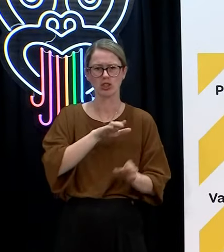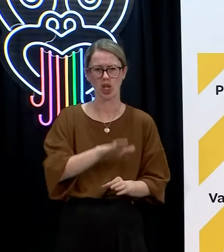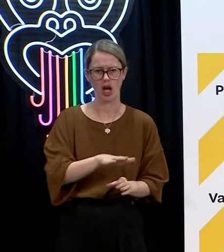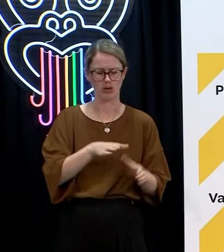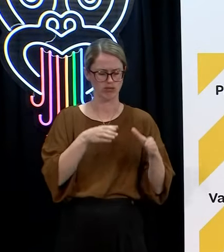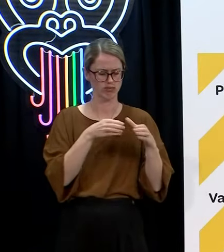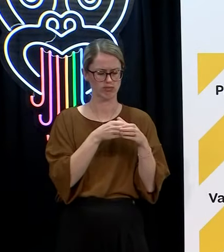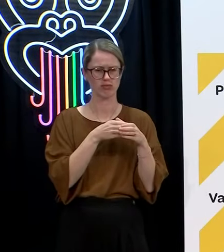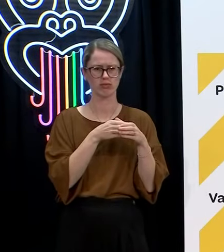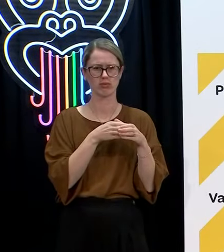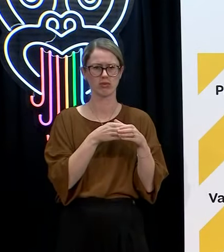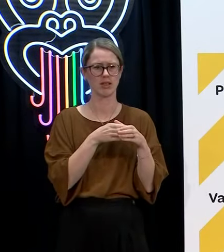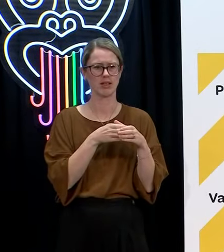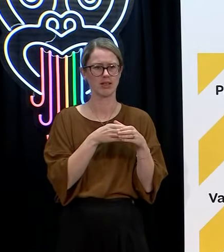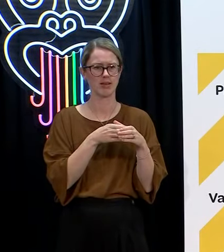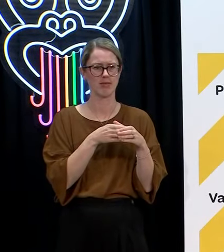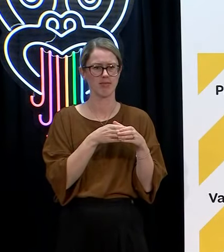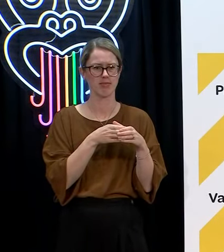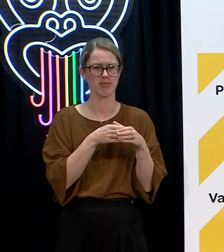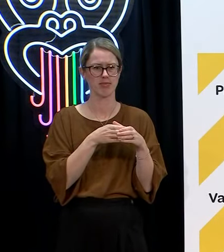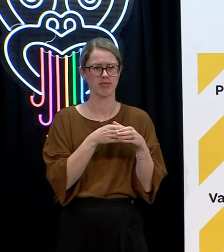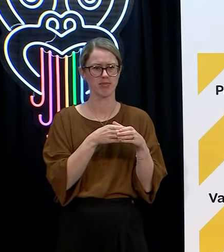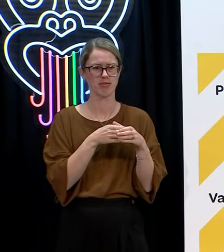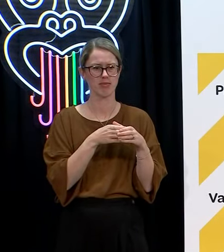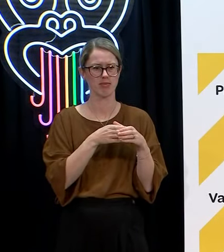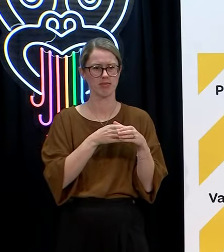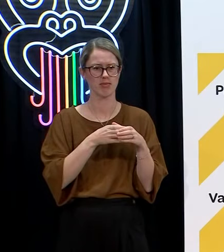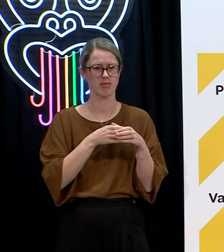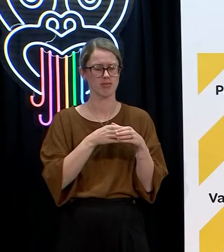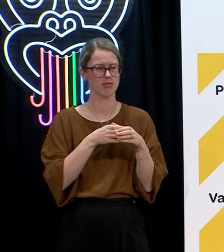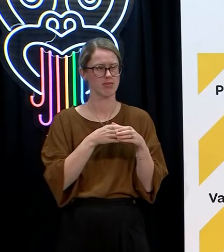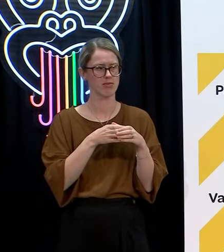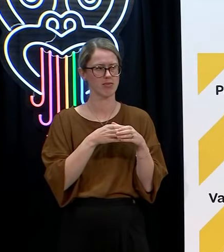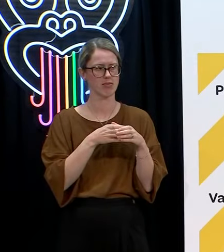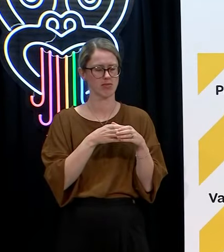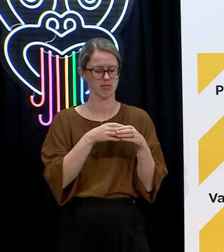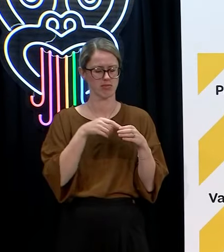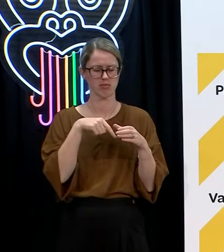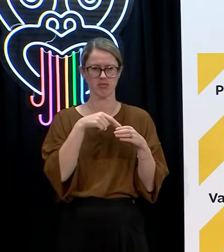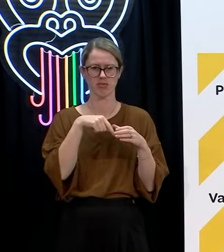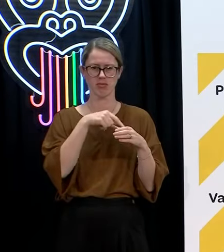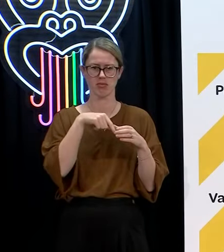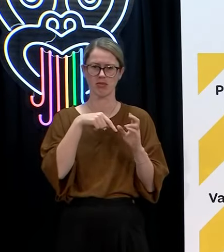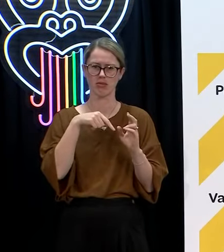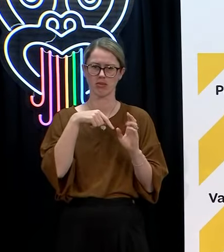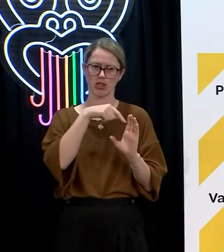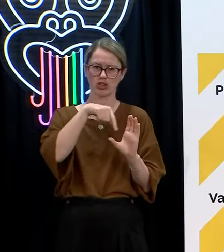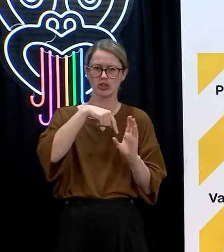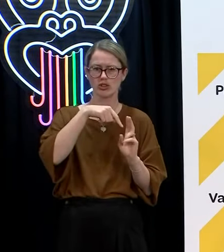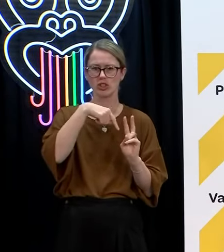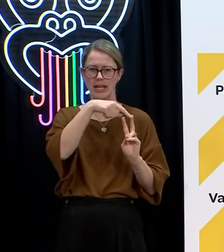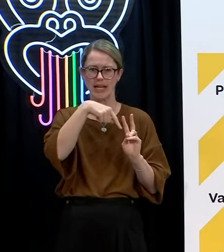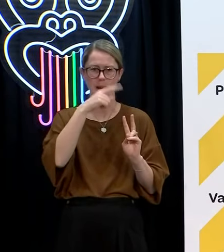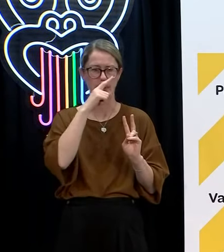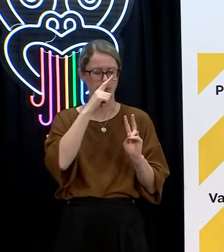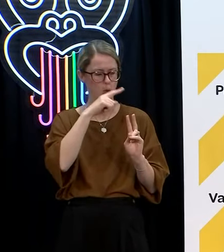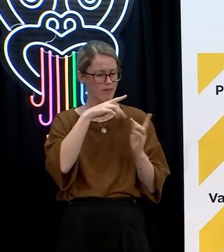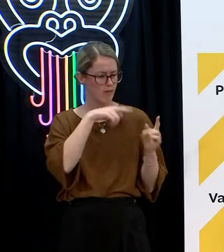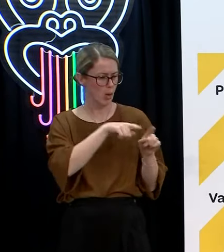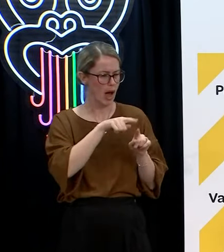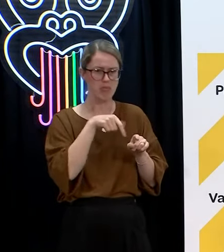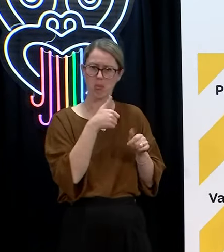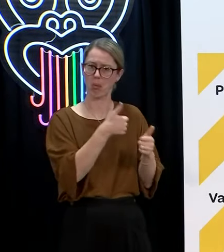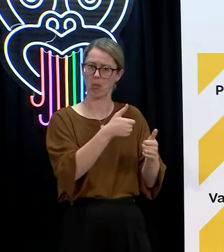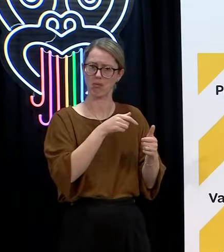child. And, of course, what I can say, and as the Minister alluded to, both she and others who may have been contacts have been very